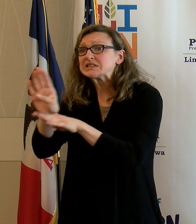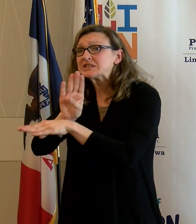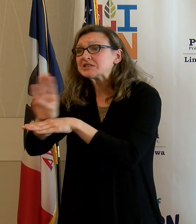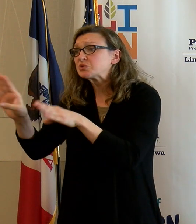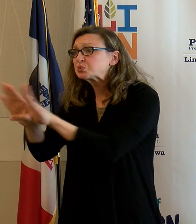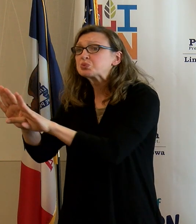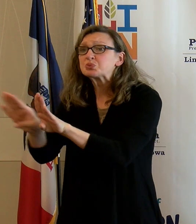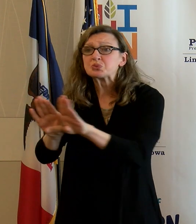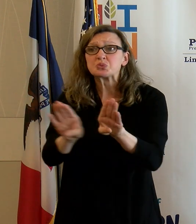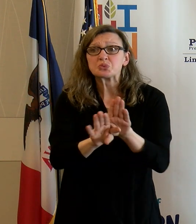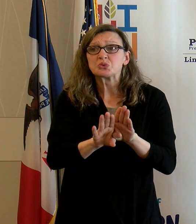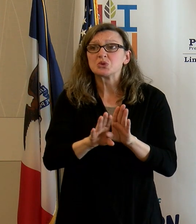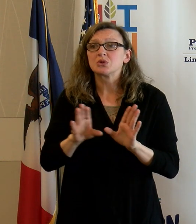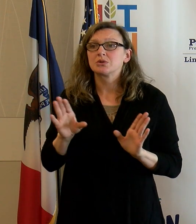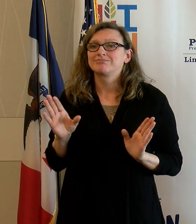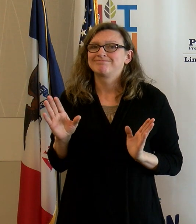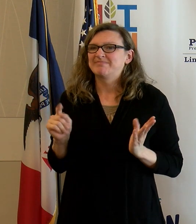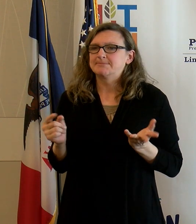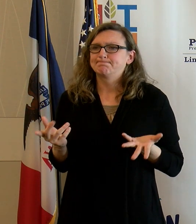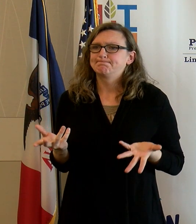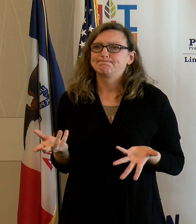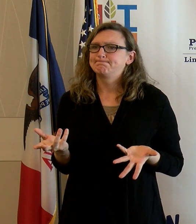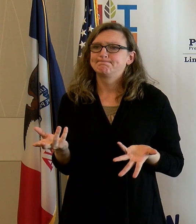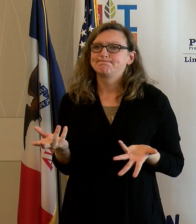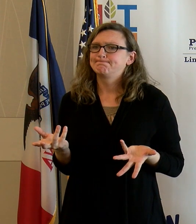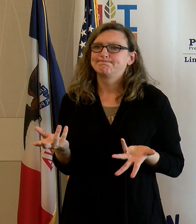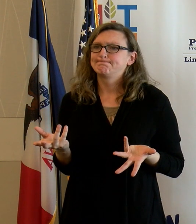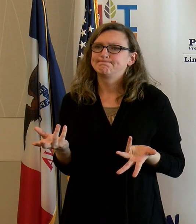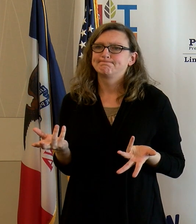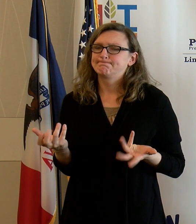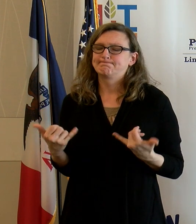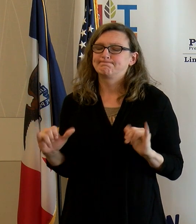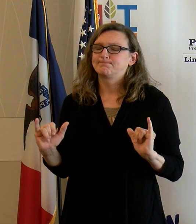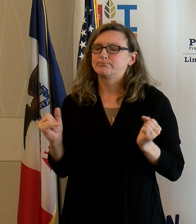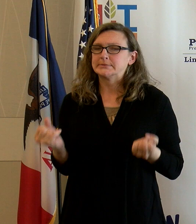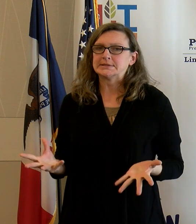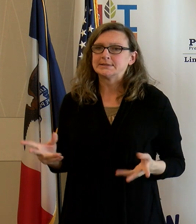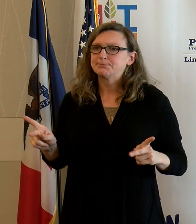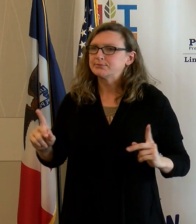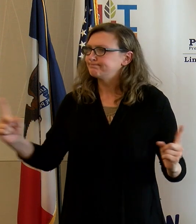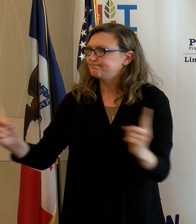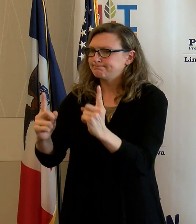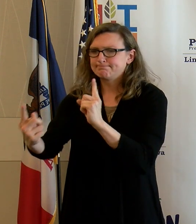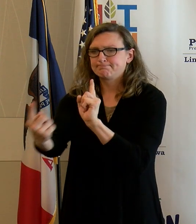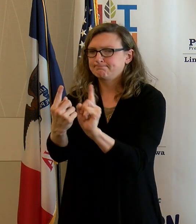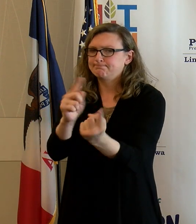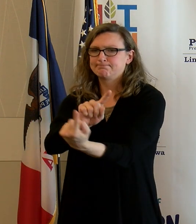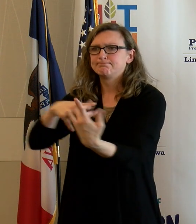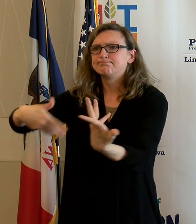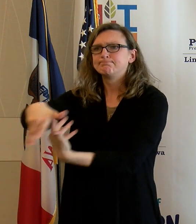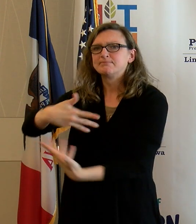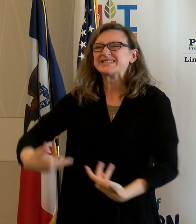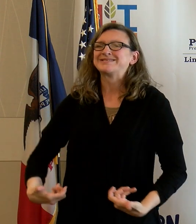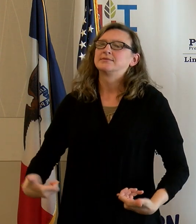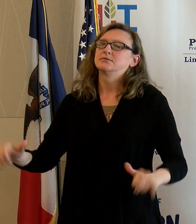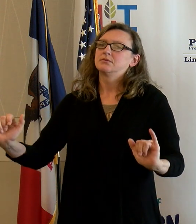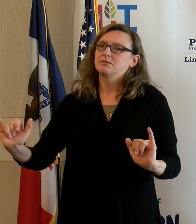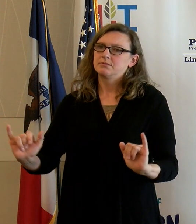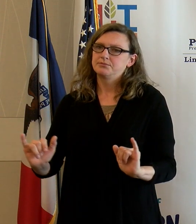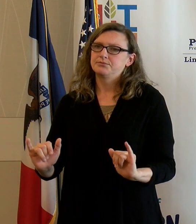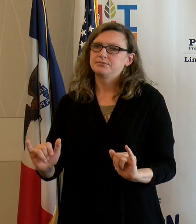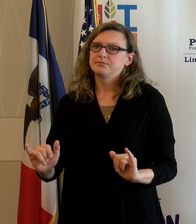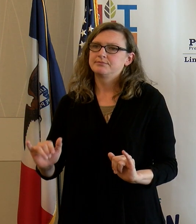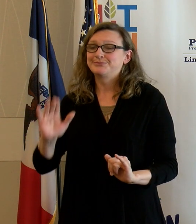still have too many people interacting with the public. I know that Johnson County has issued